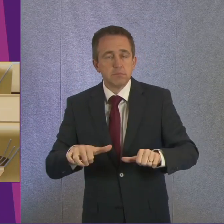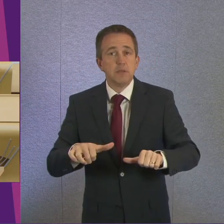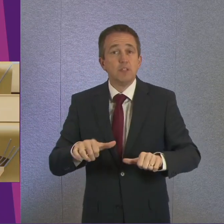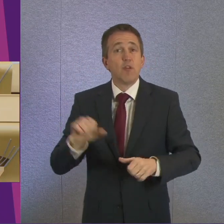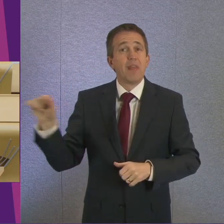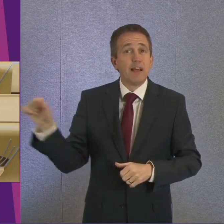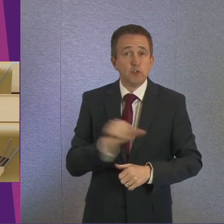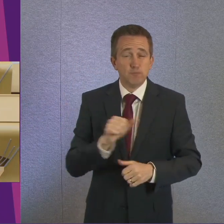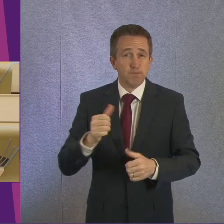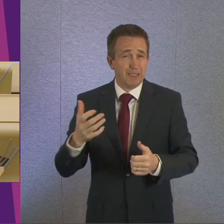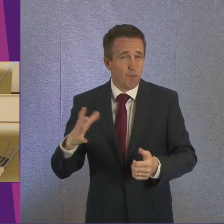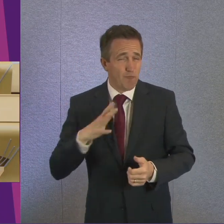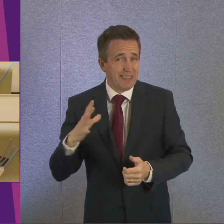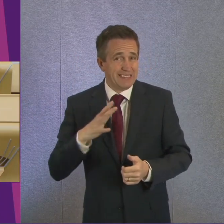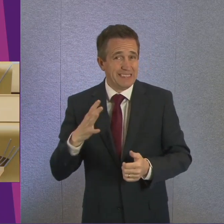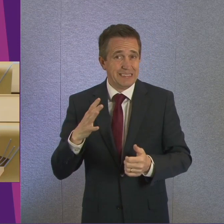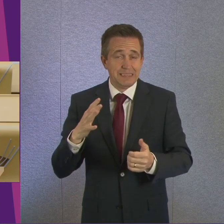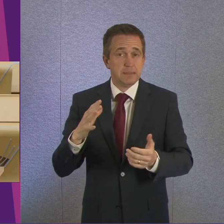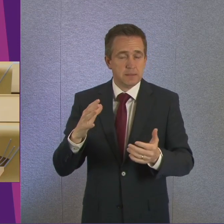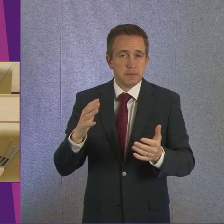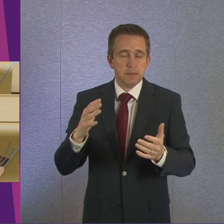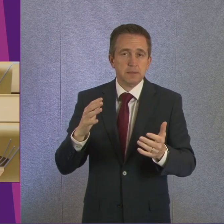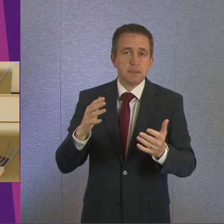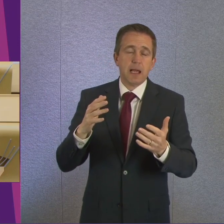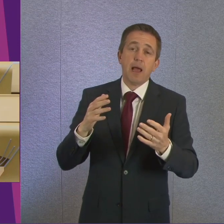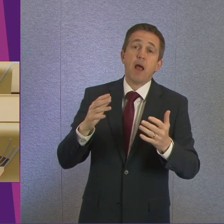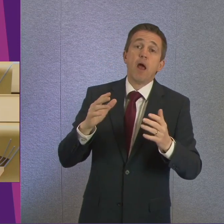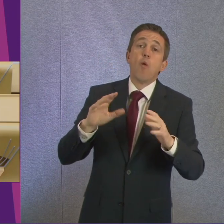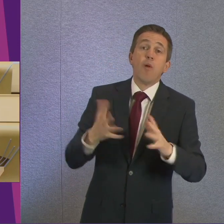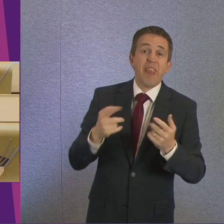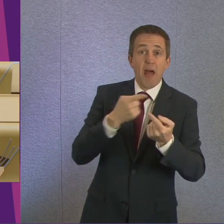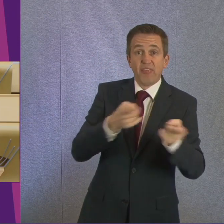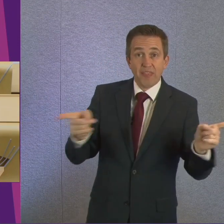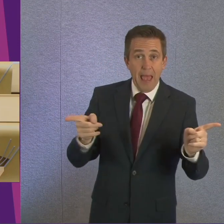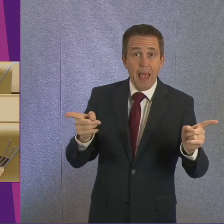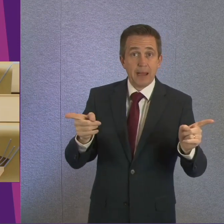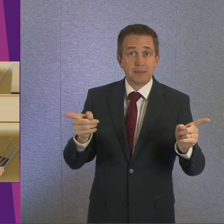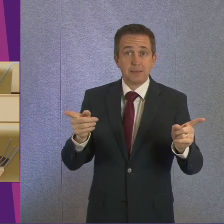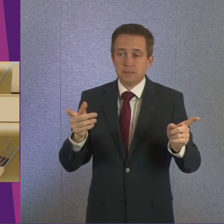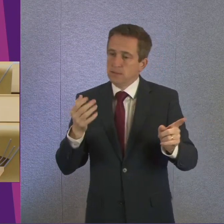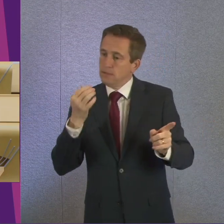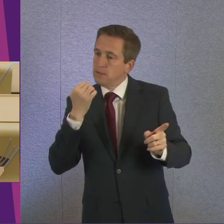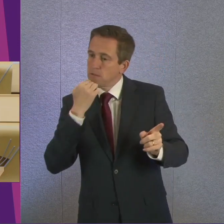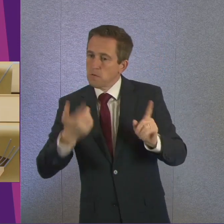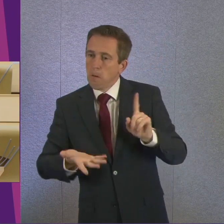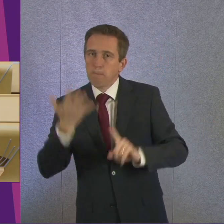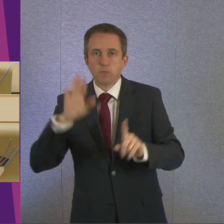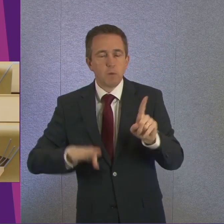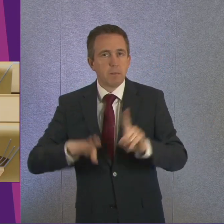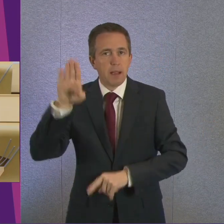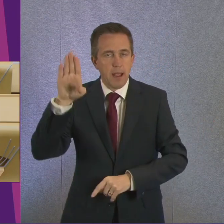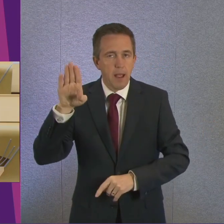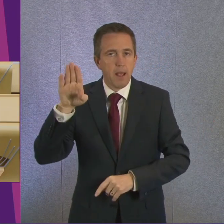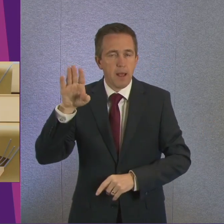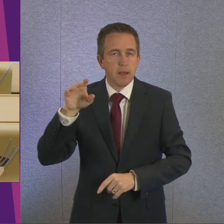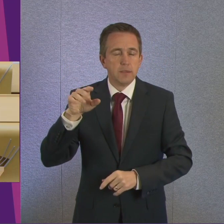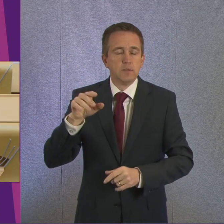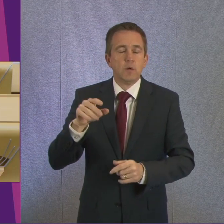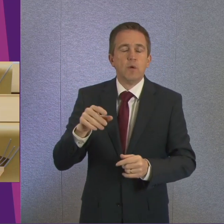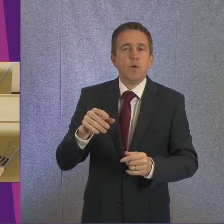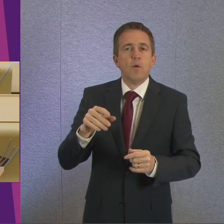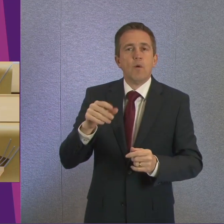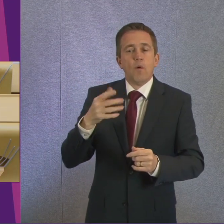and active should not have seen the level of transmission that we have seen in care homes. So now we need